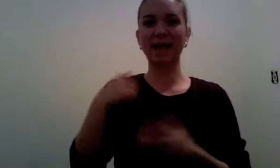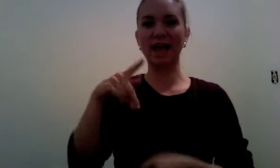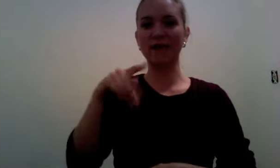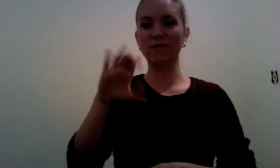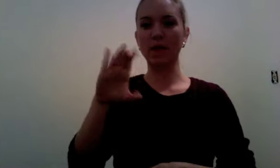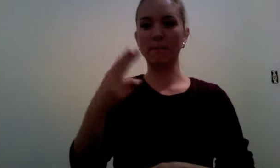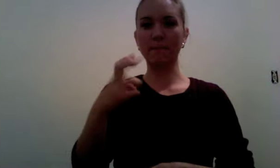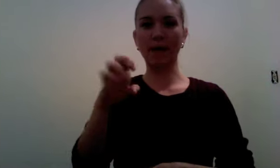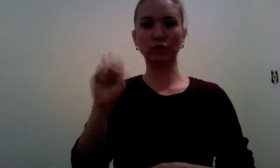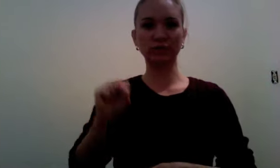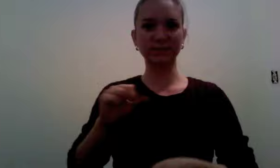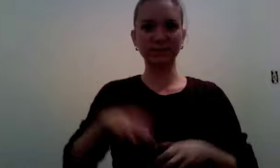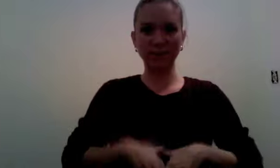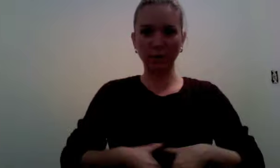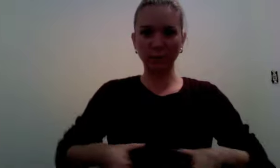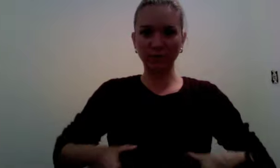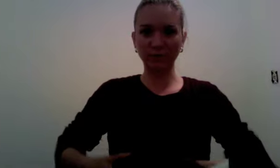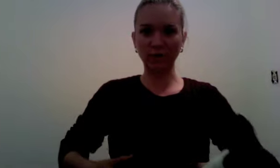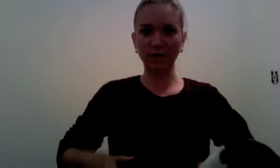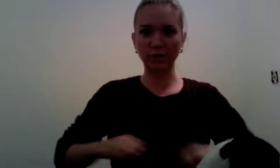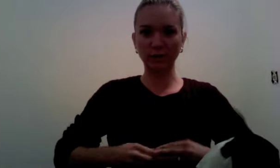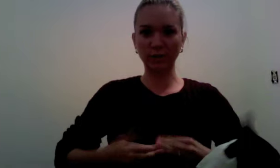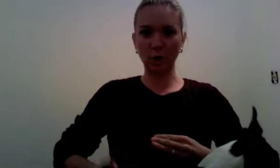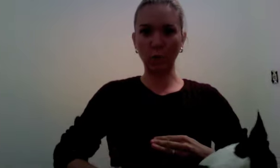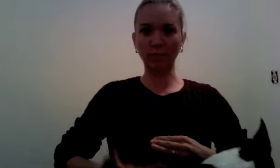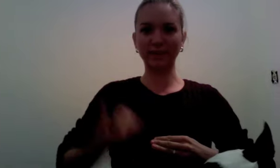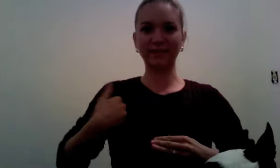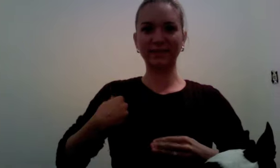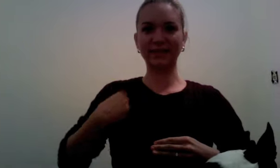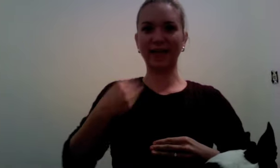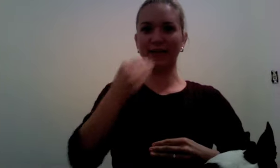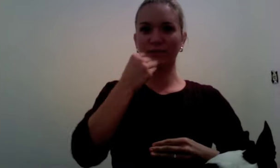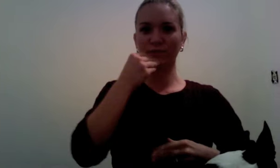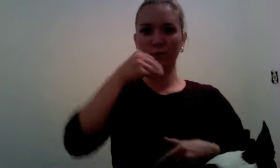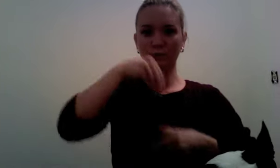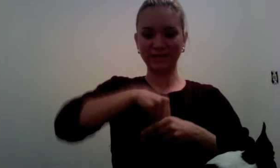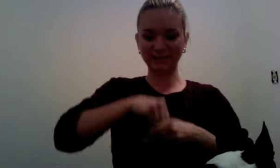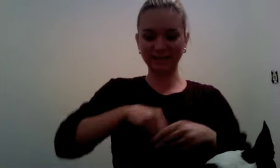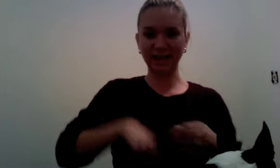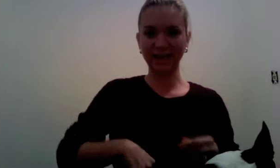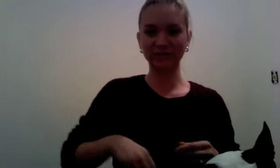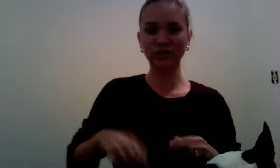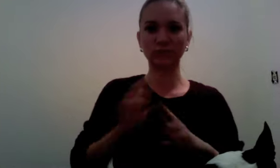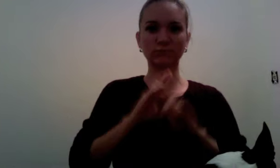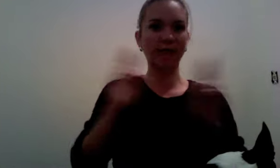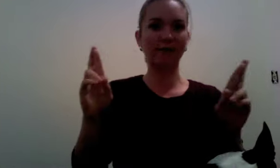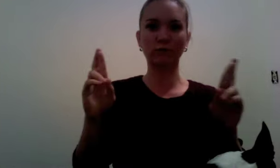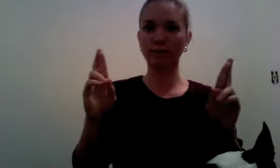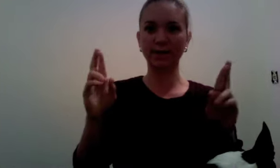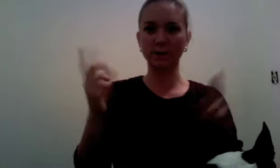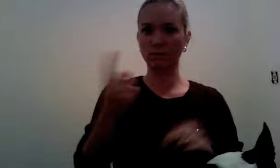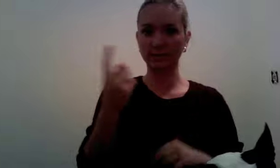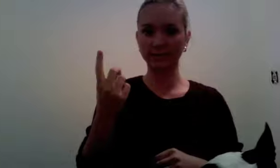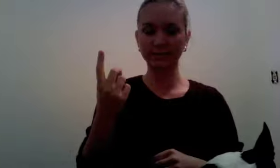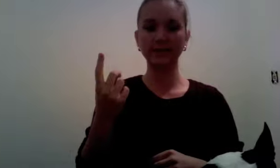have pouches that go in the front. You can open and then have the food inside and just have it ready always.